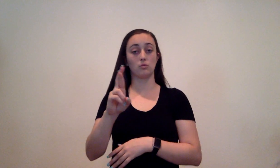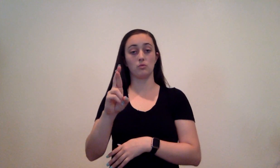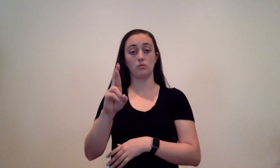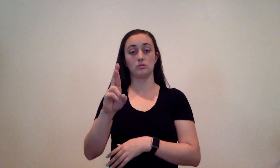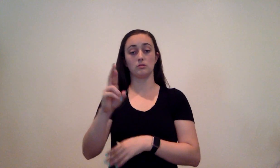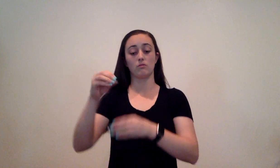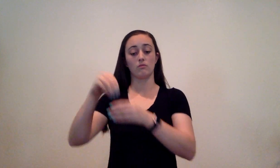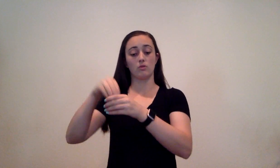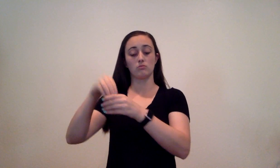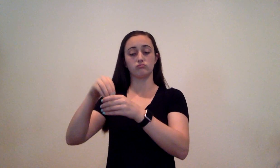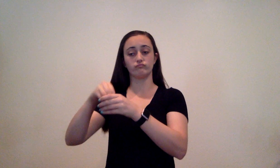officials.